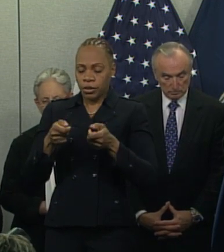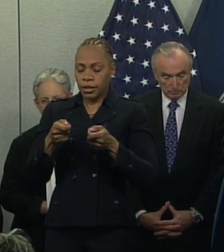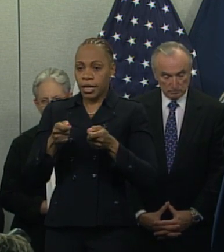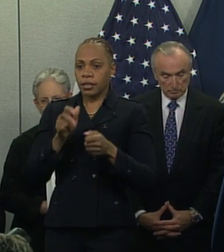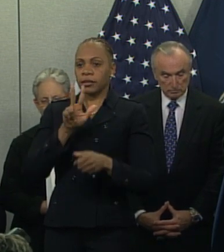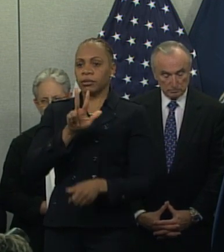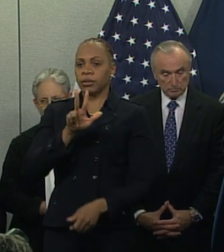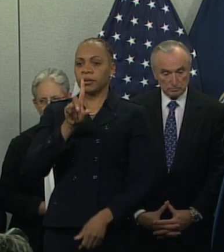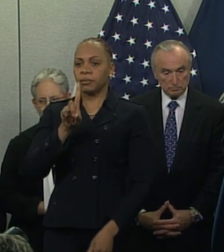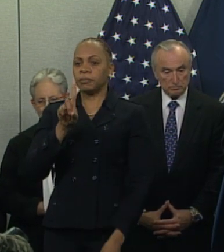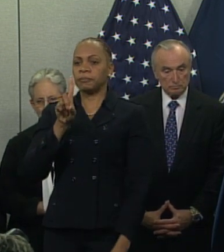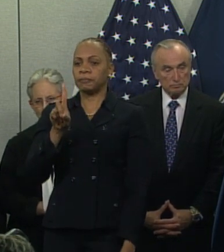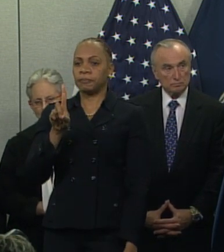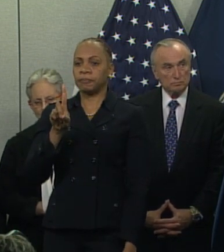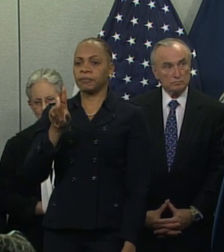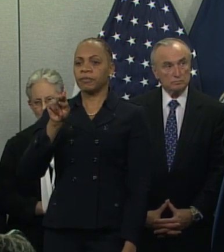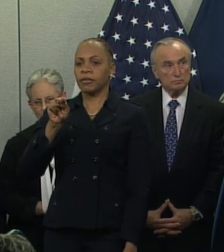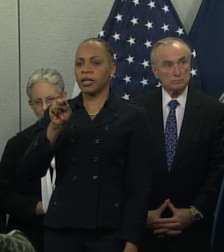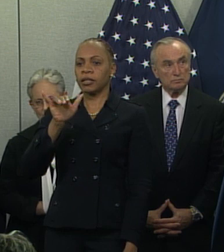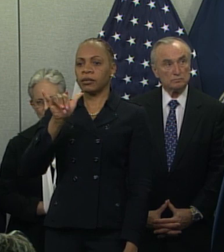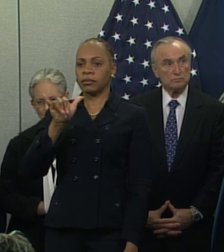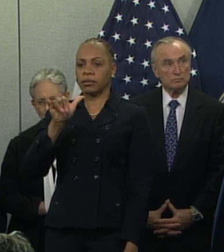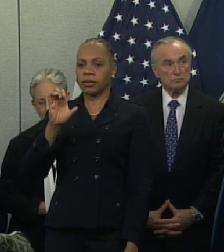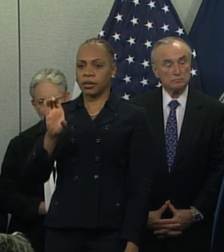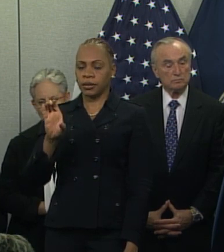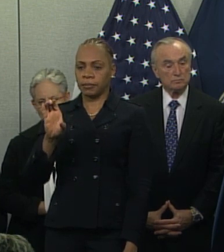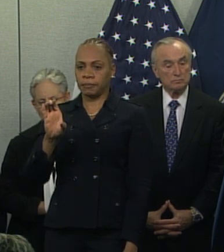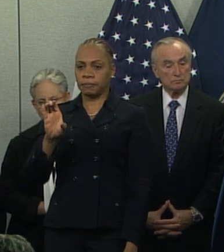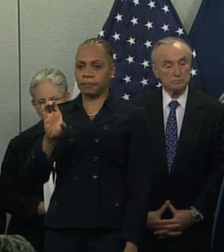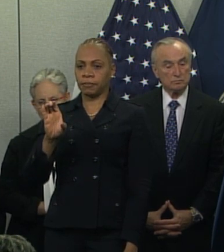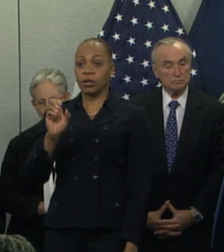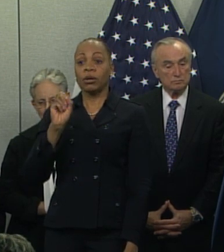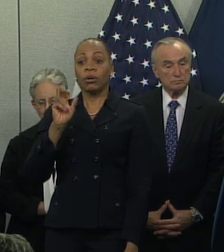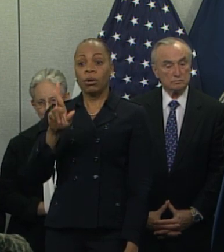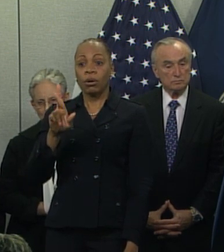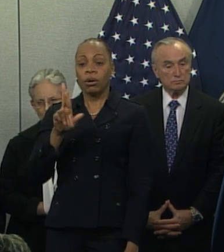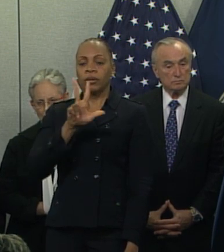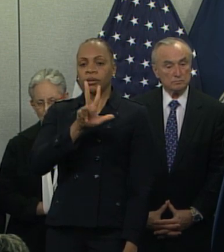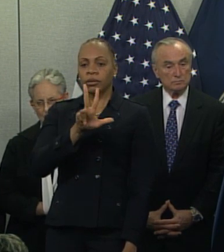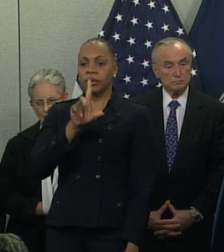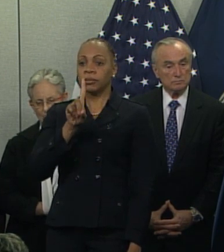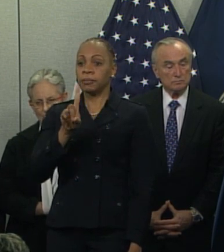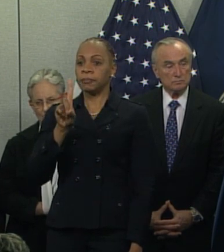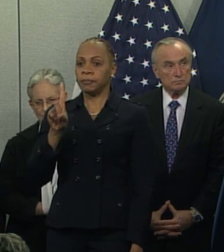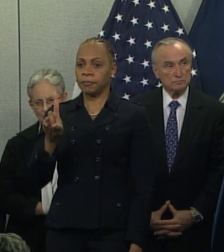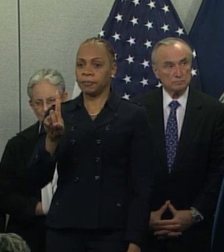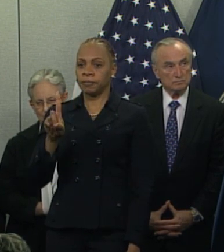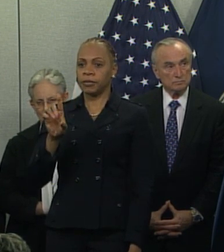is 311 NYC. Or